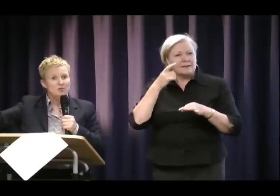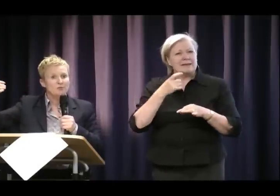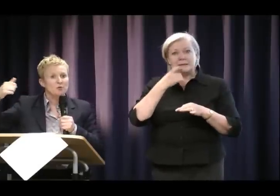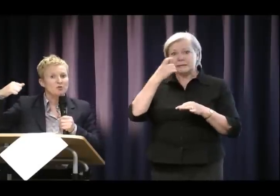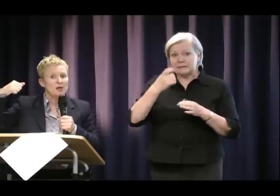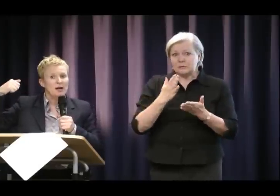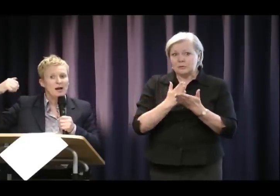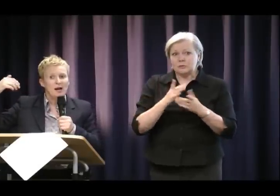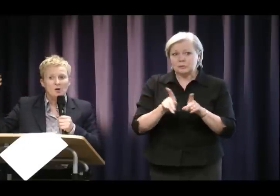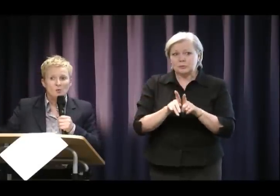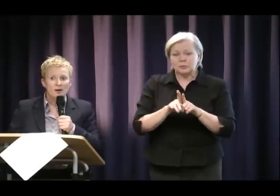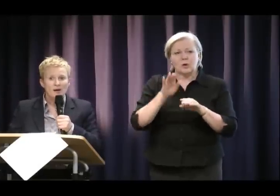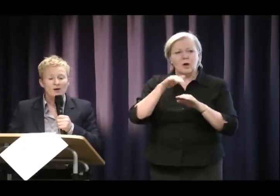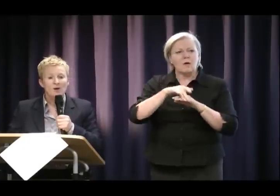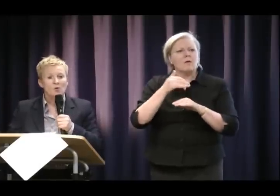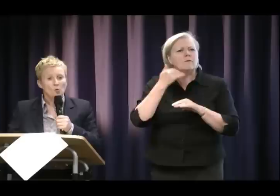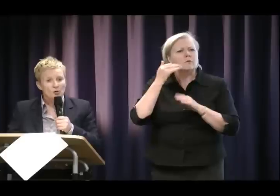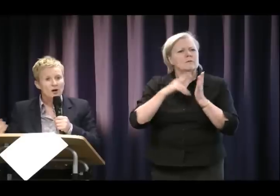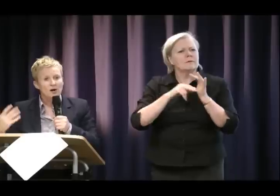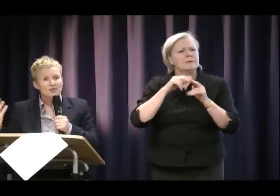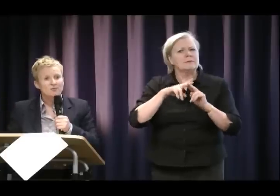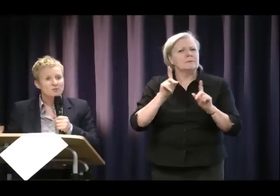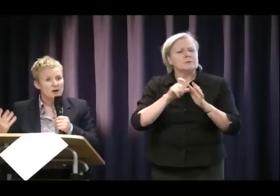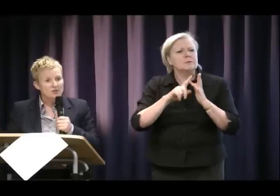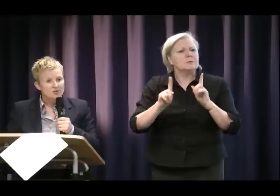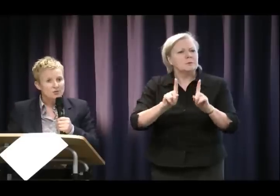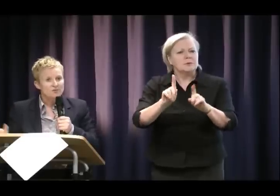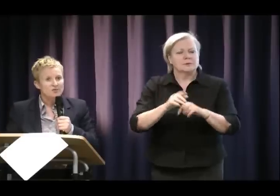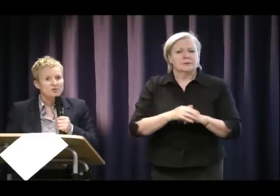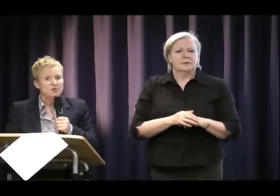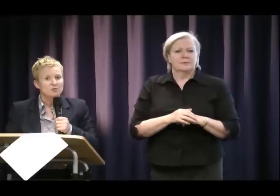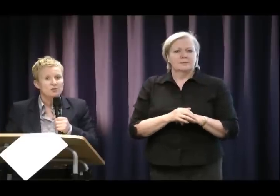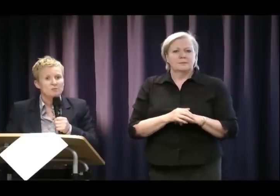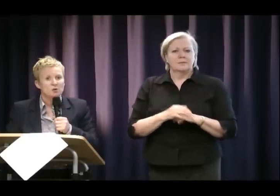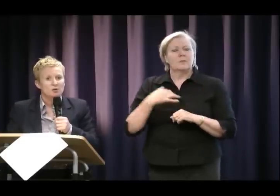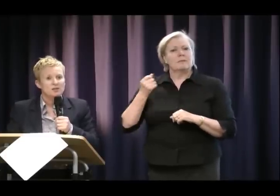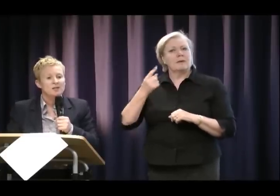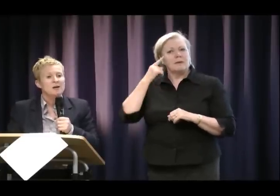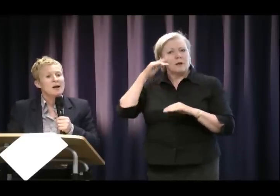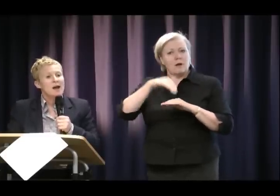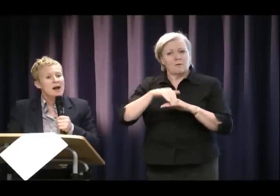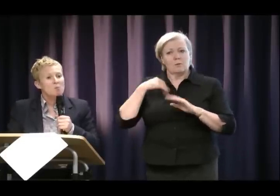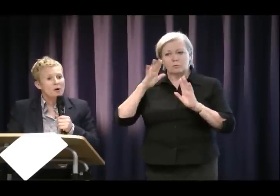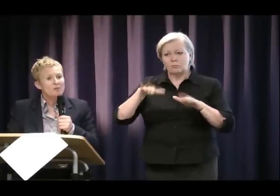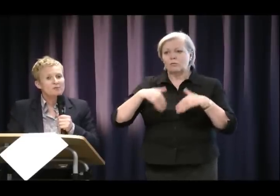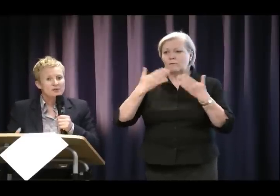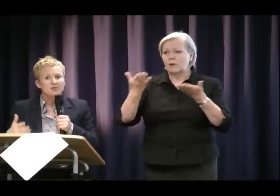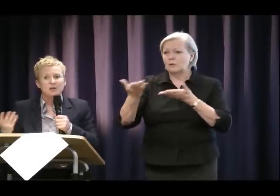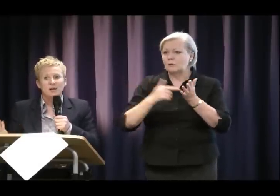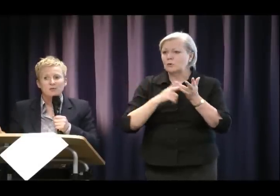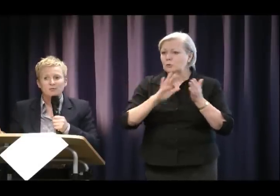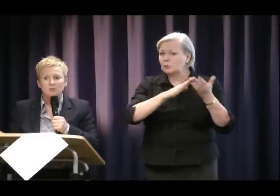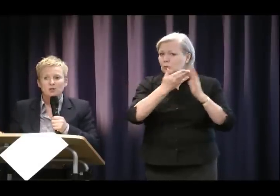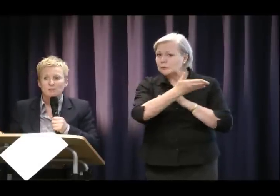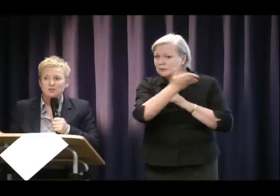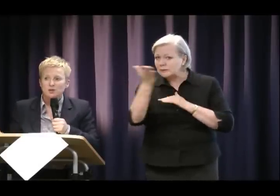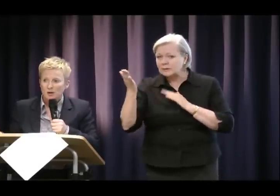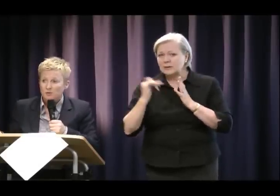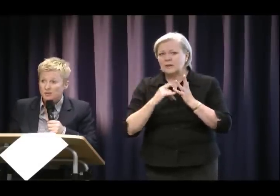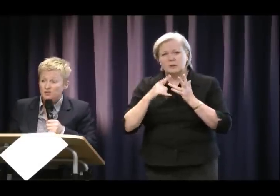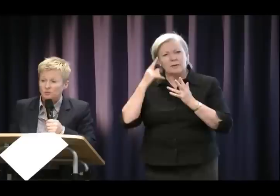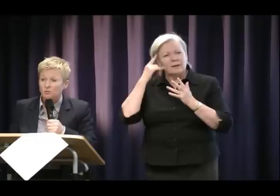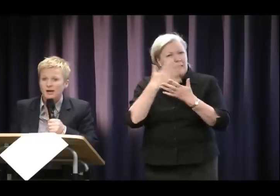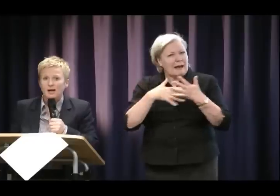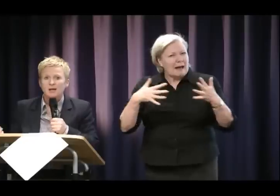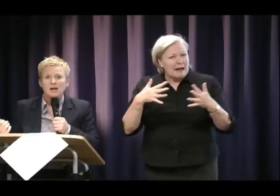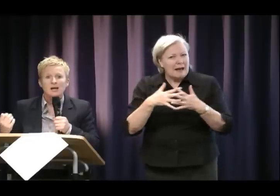doing into the future, how we're organised for our services to the community. And one of the things that from time to time